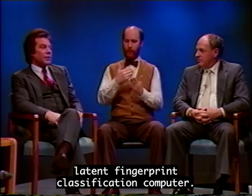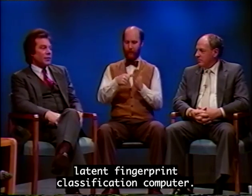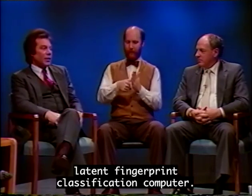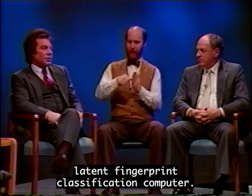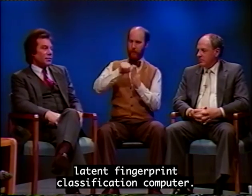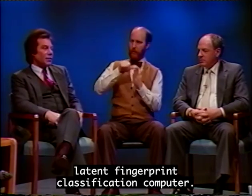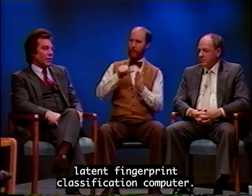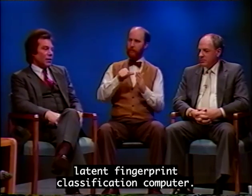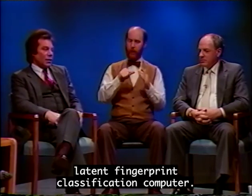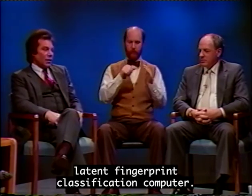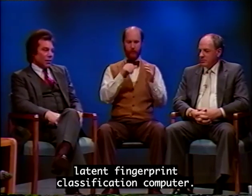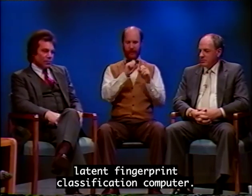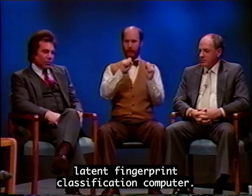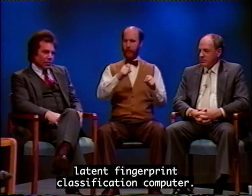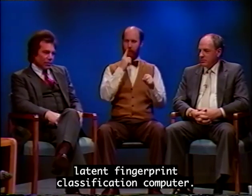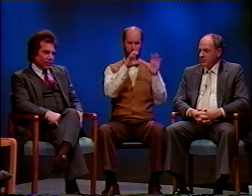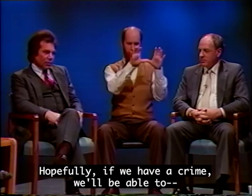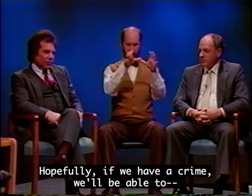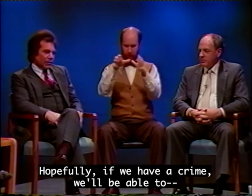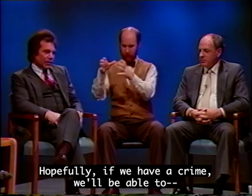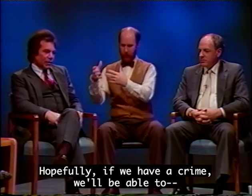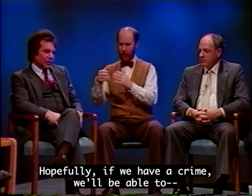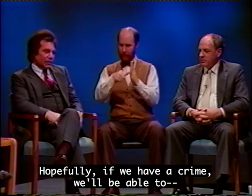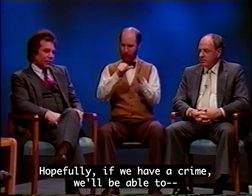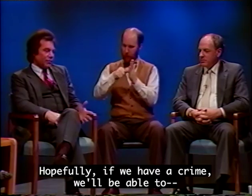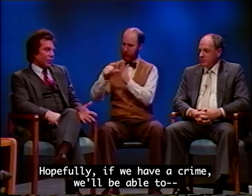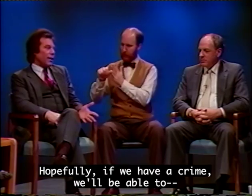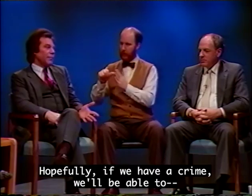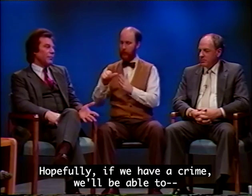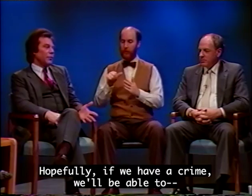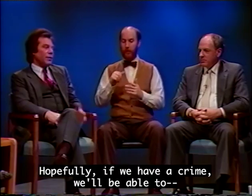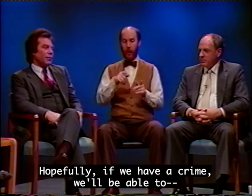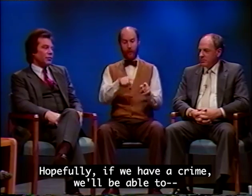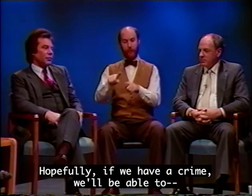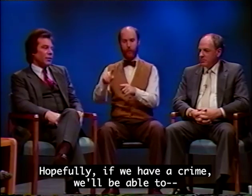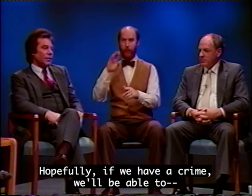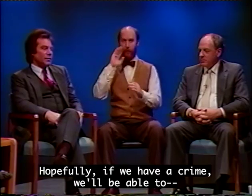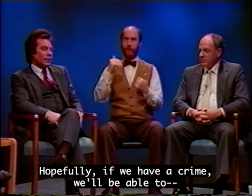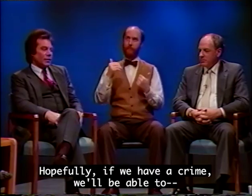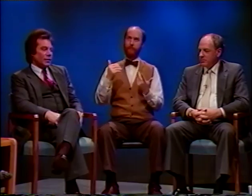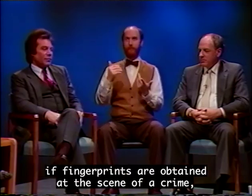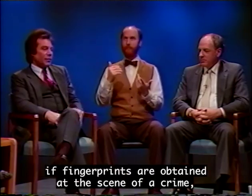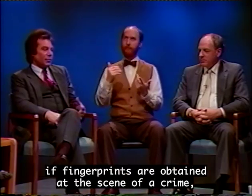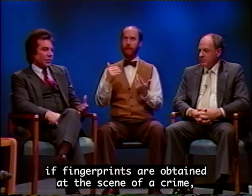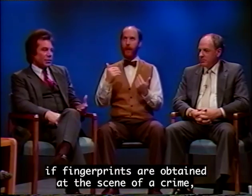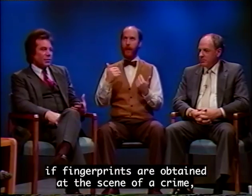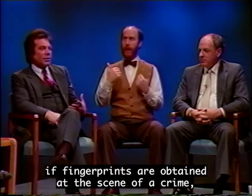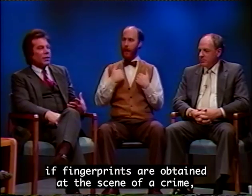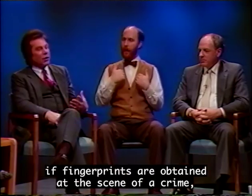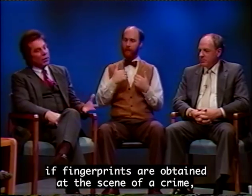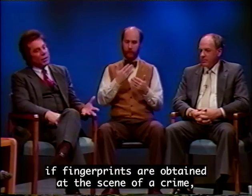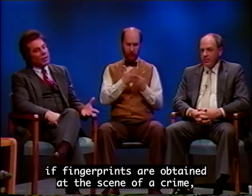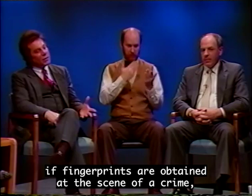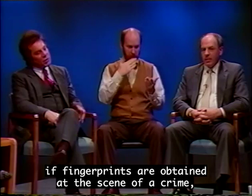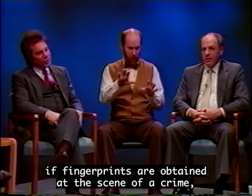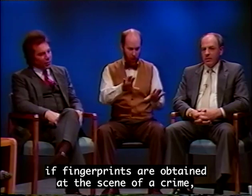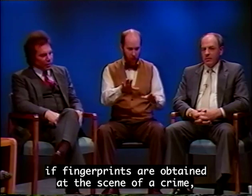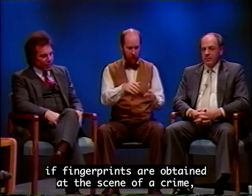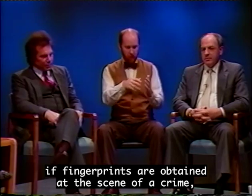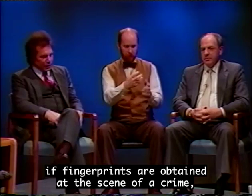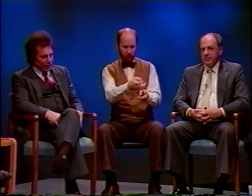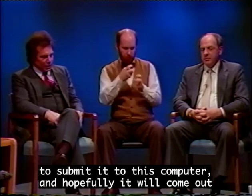fingerprint classification computer. Hopefully, if we have a crime, we'll be able to, if fingerprints are obtained at the